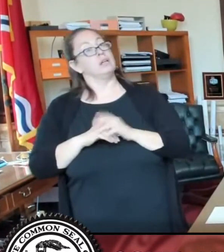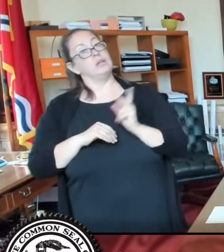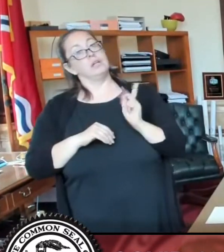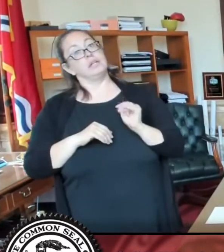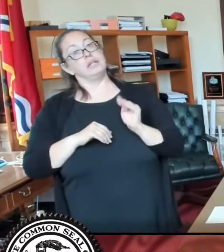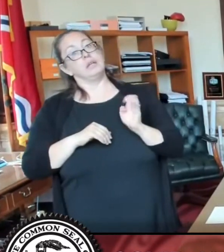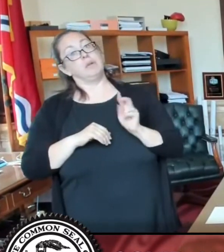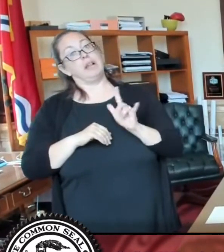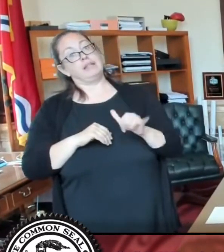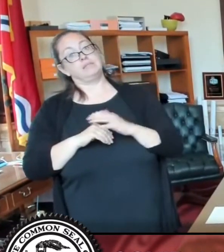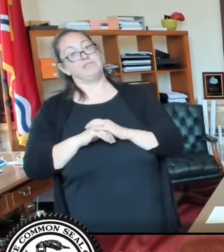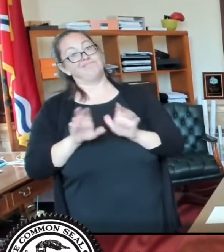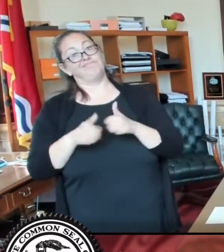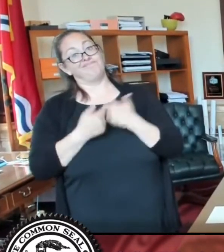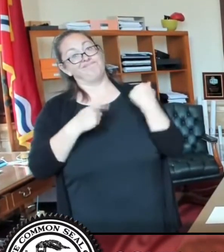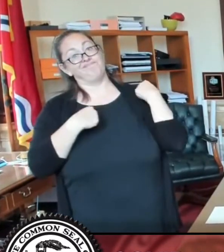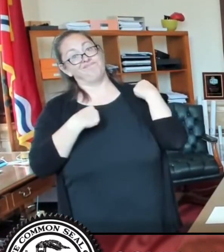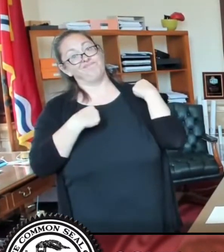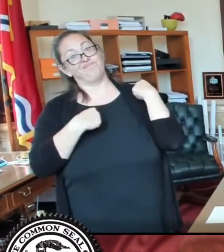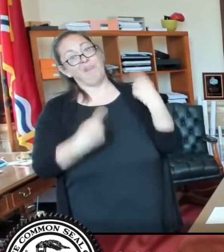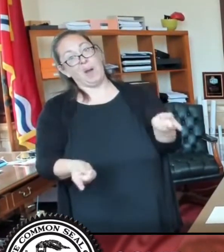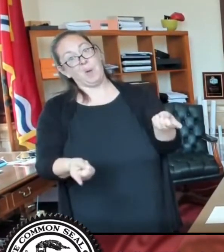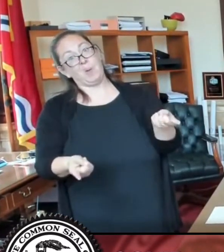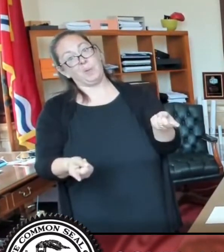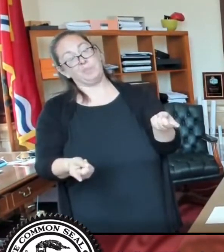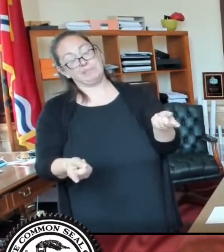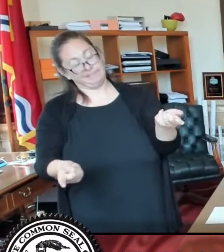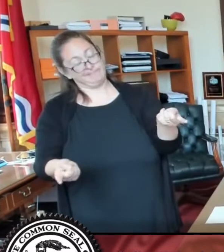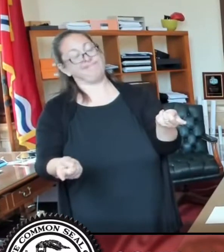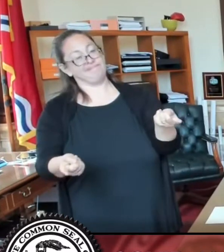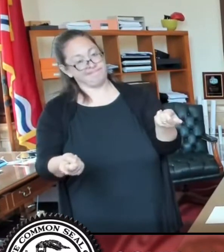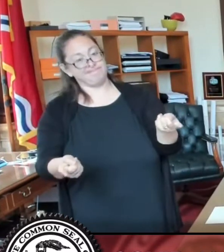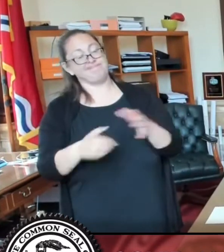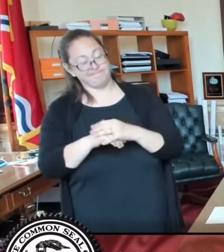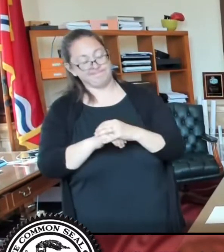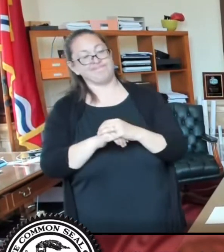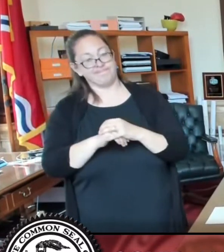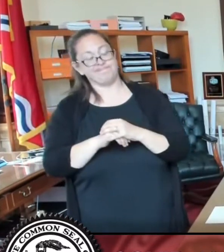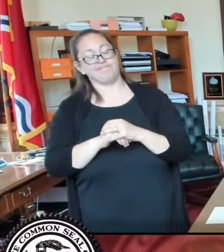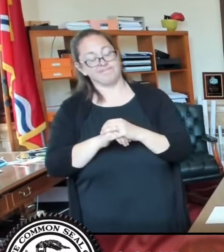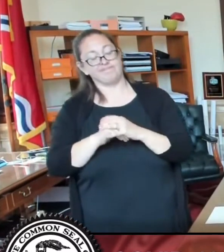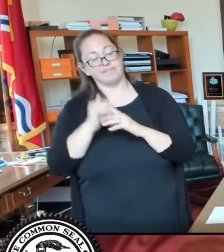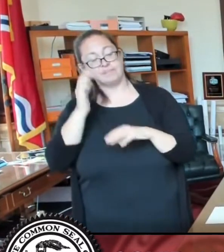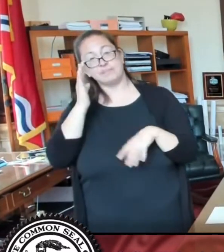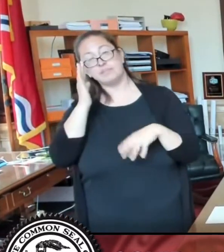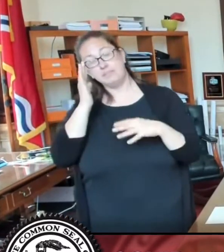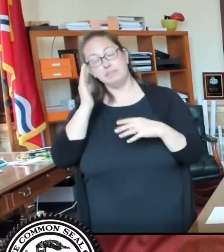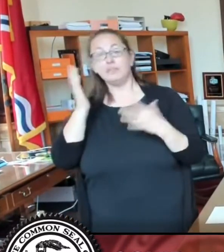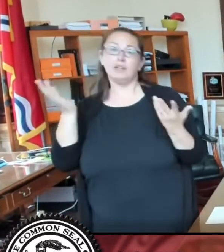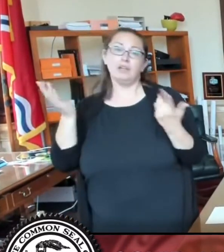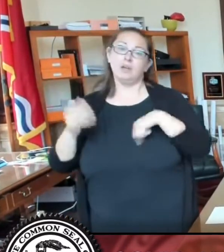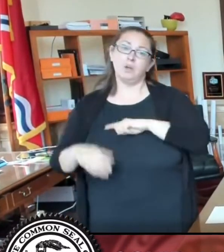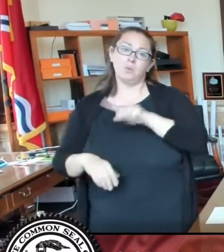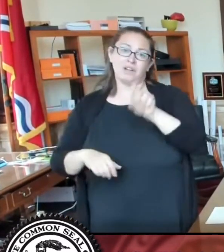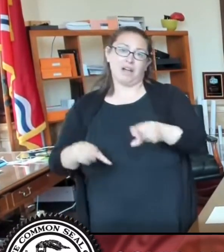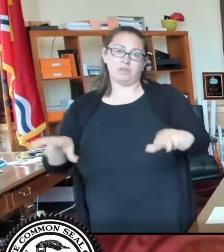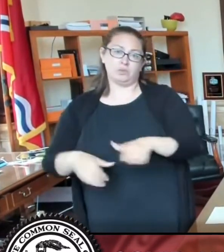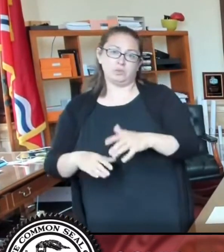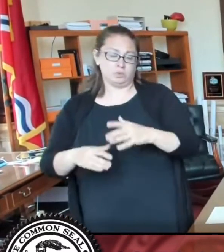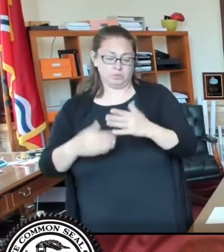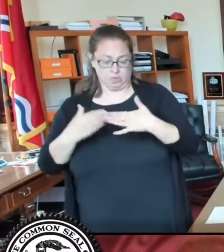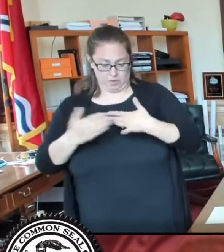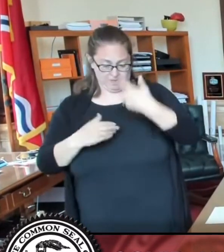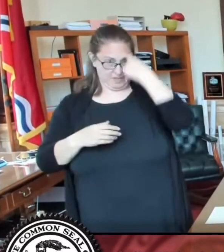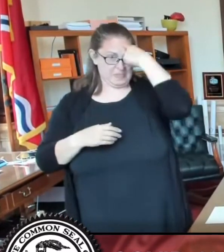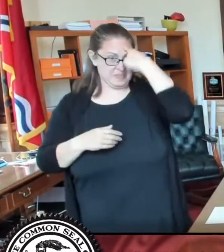that's been a challenge since day one. However, let me just say this. We have to do what we think is best for the people here.